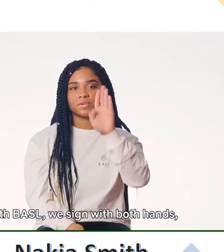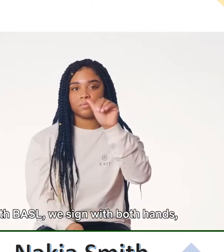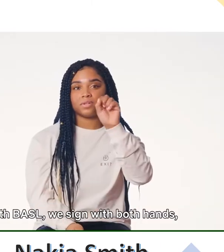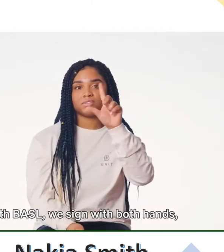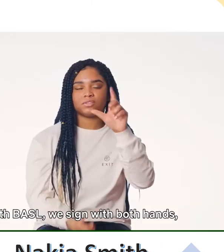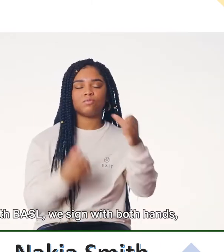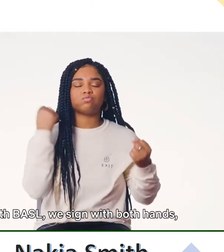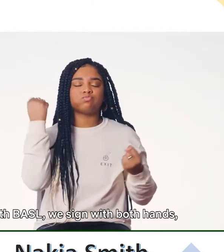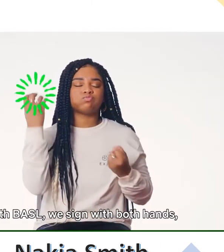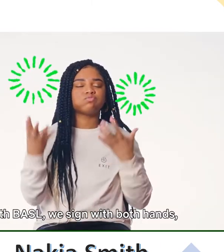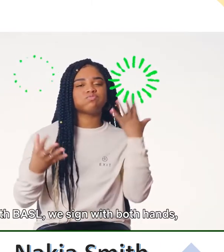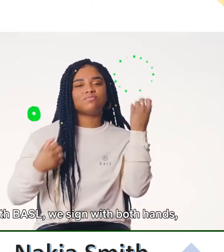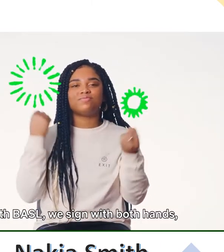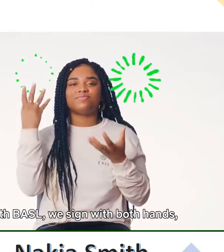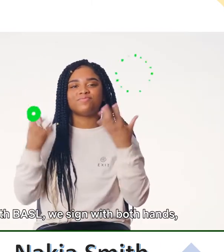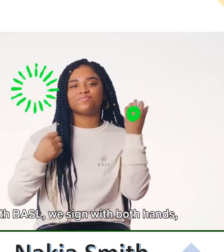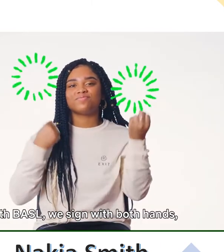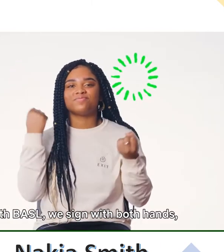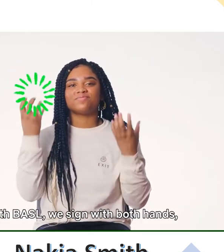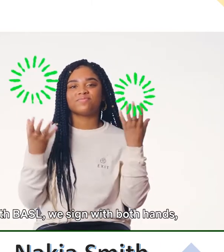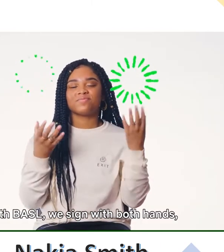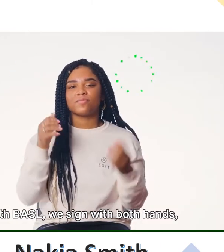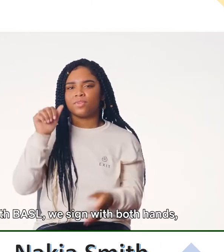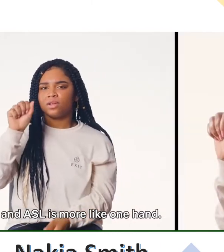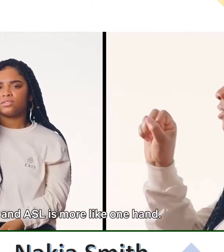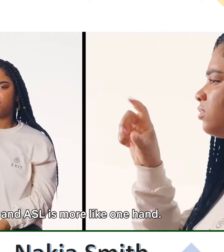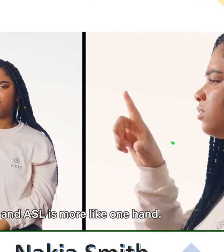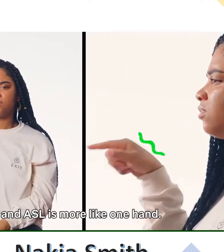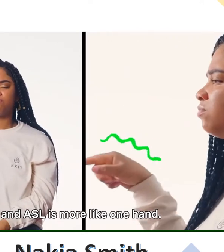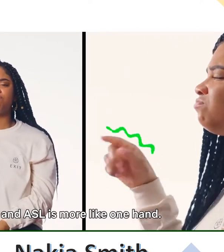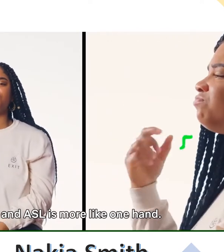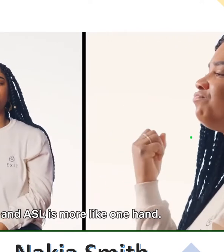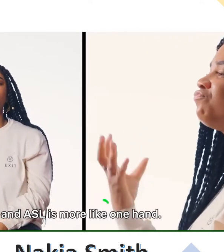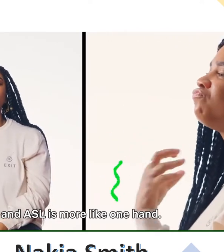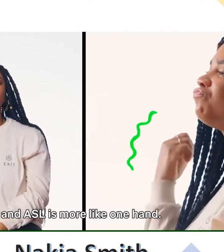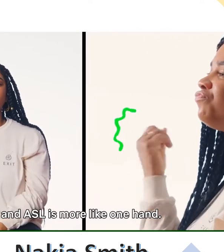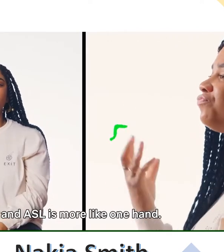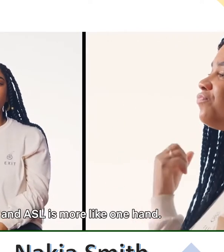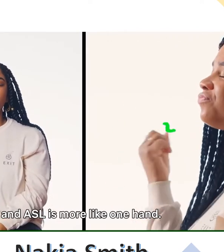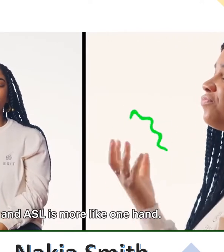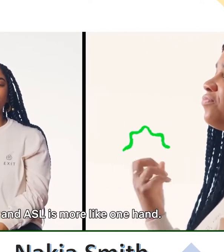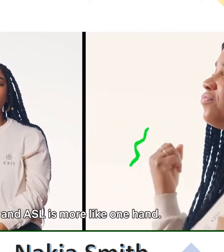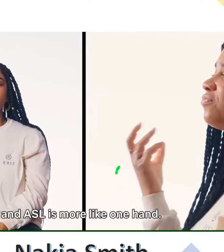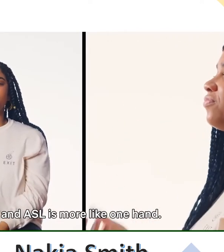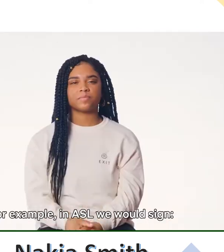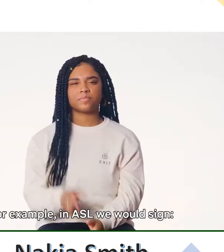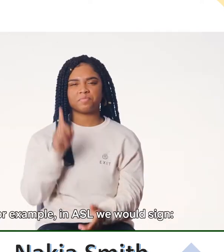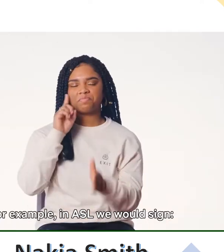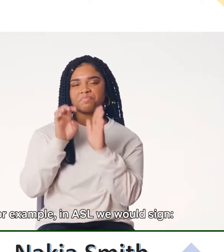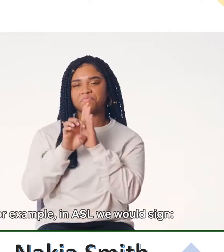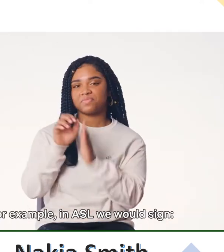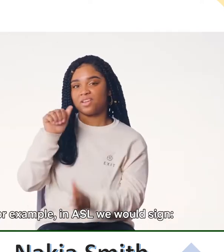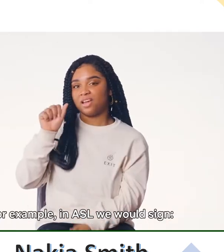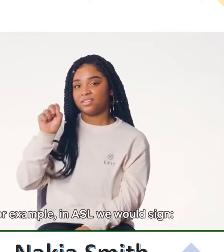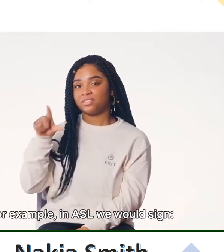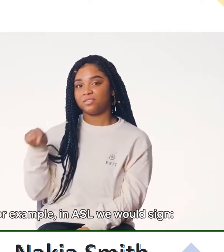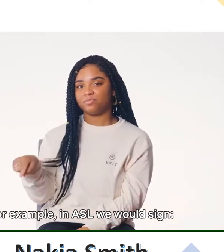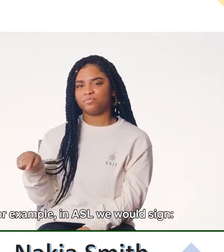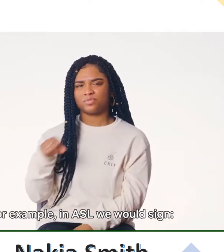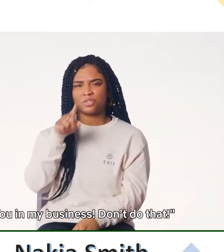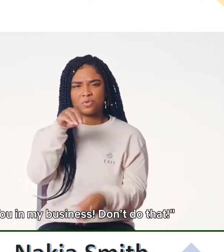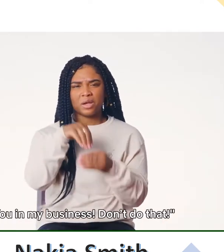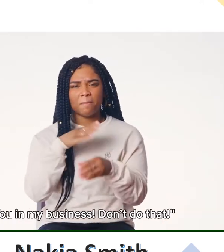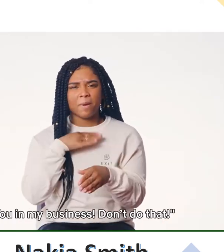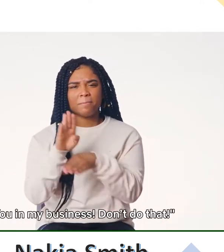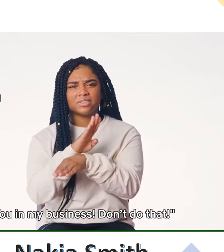With B-A-S-L, we will sign with both hands. In A-S-L is more like one hand. For example, in A-S-L,